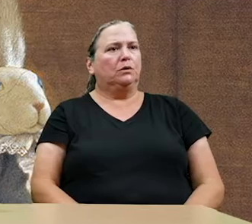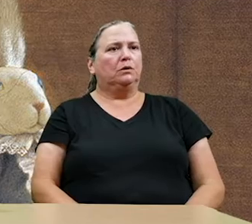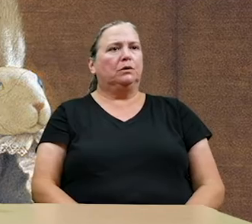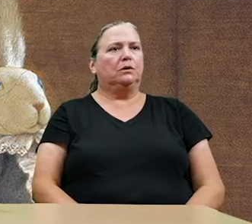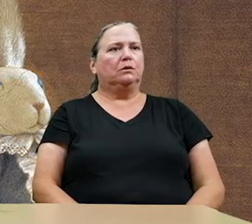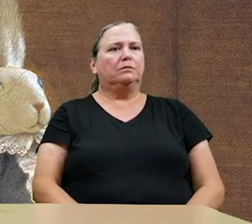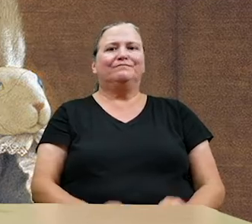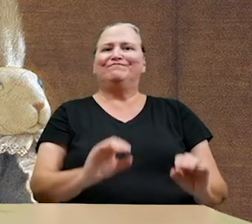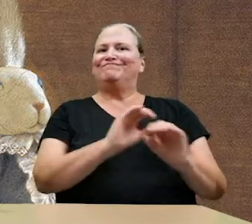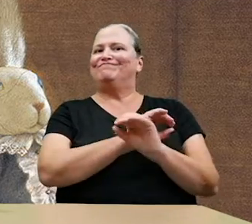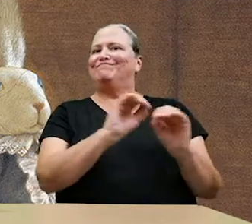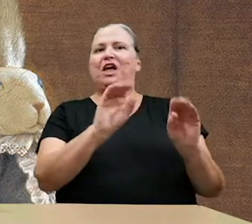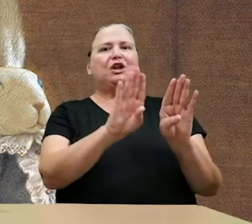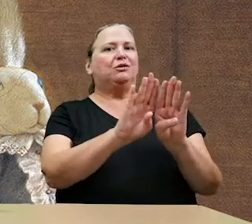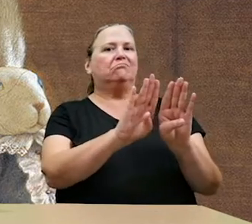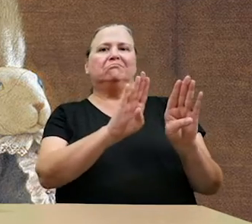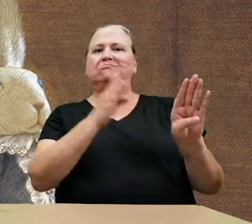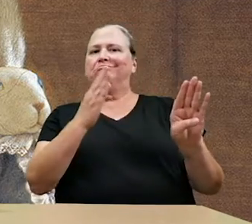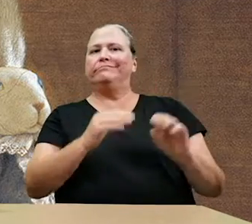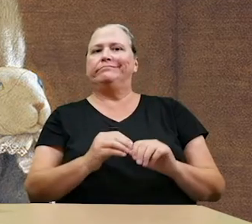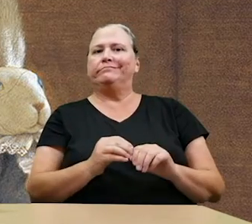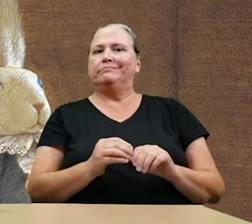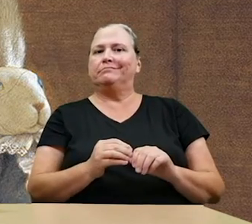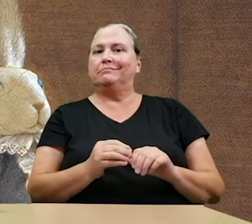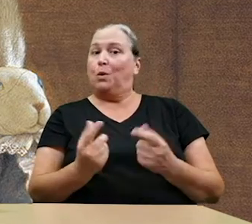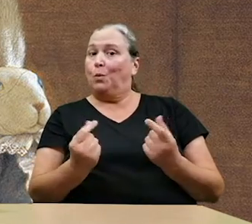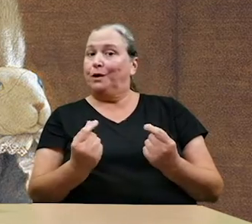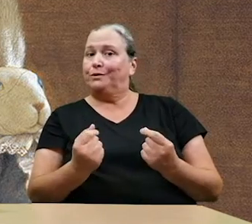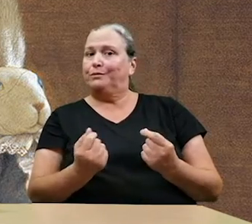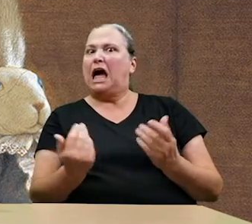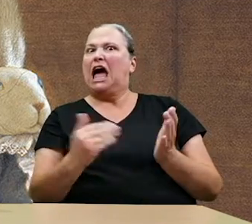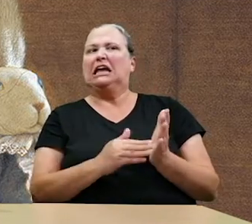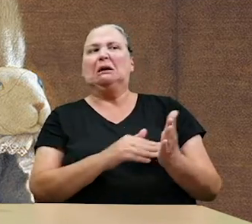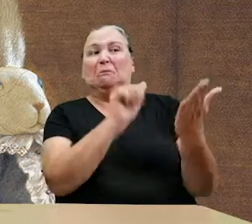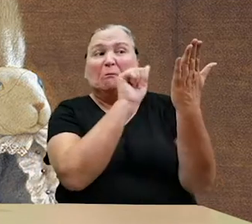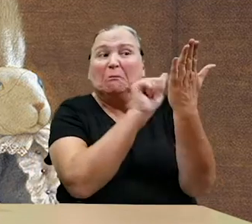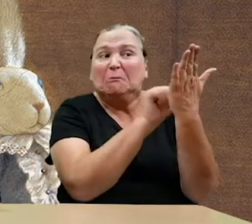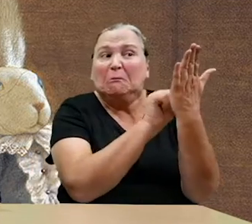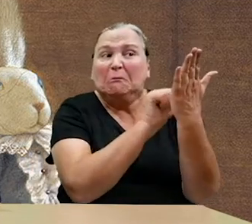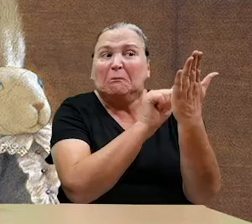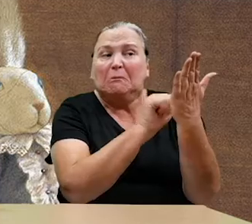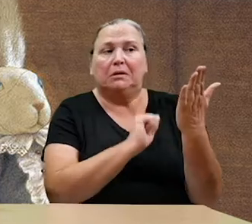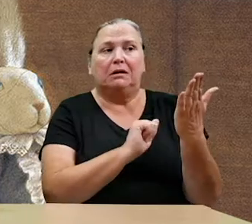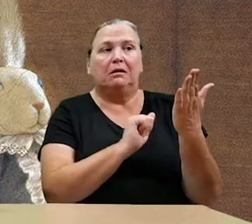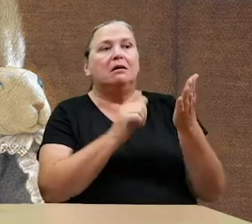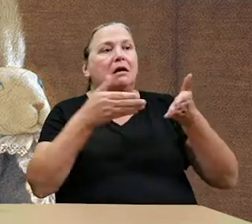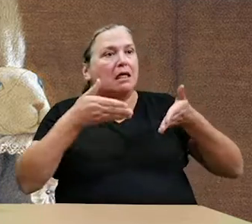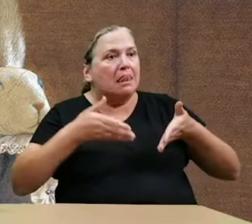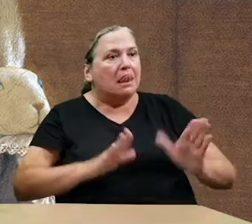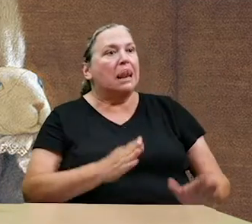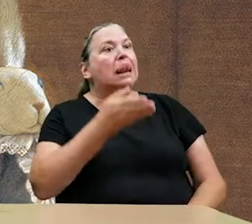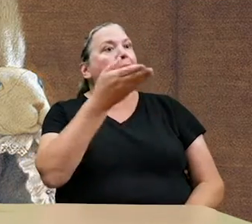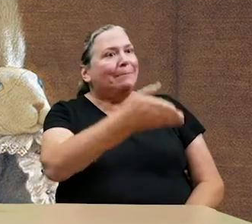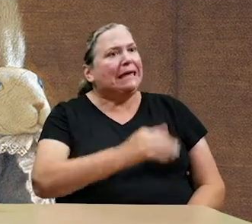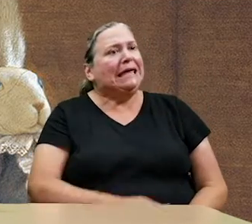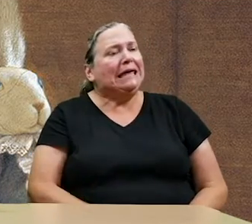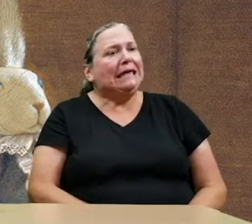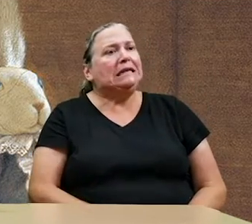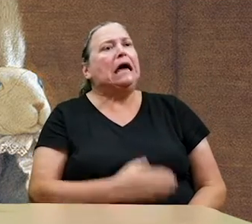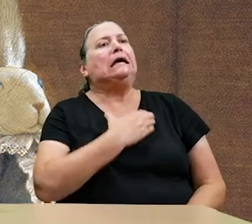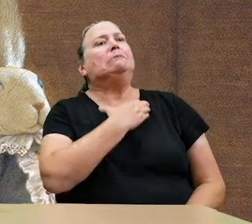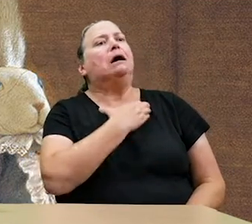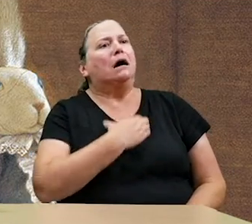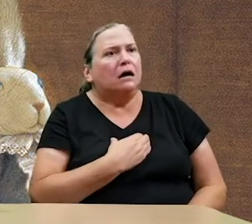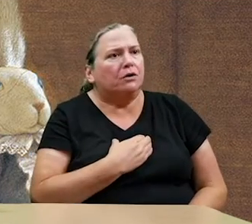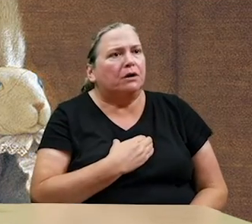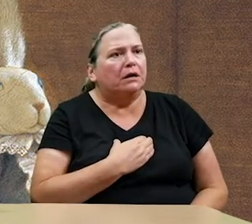no answer. She knocked again. She said, let me in. I am hungry. A terrible